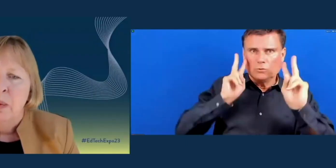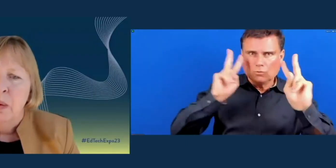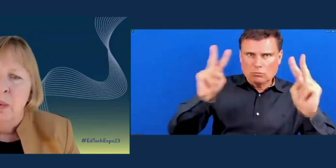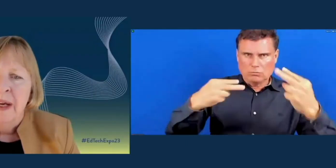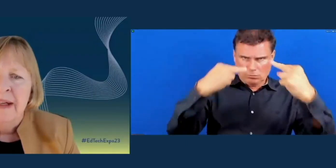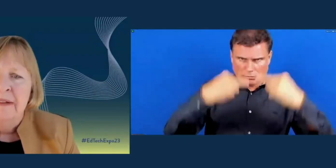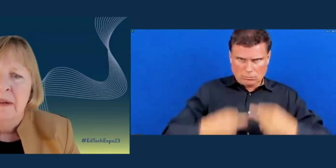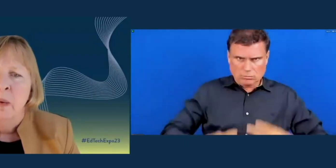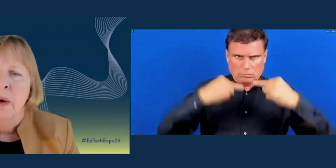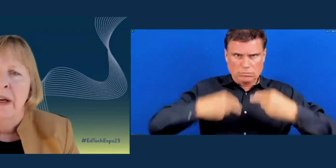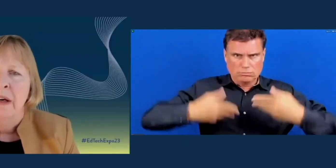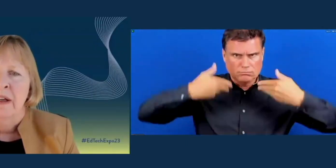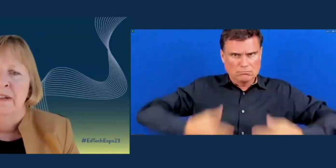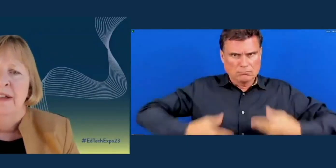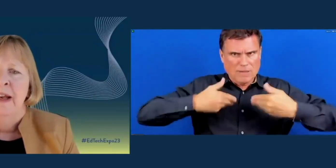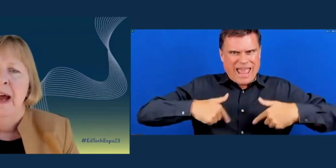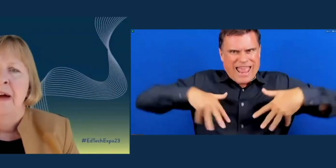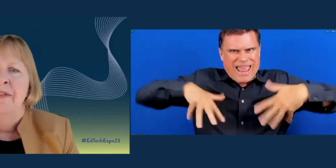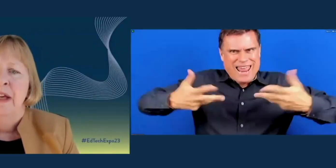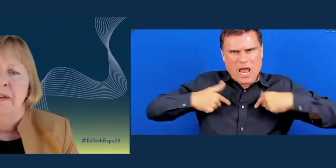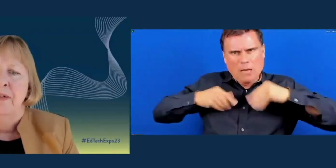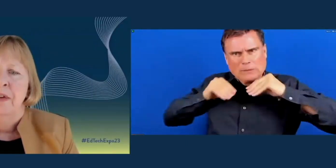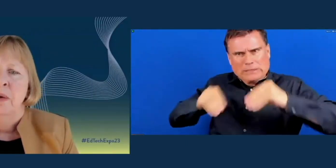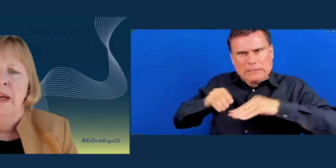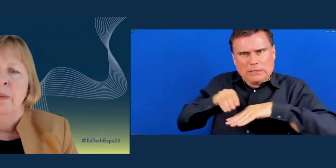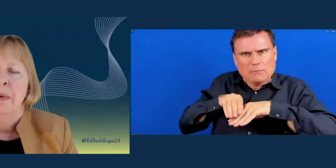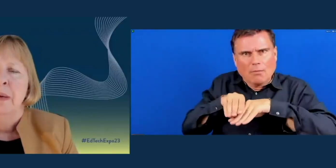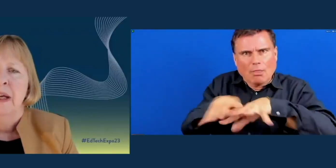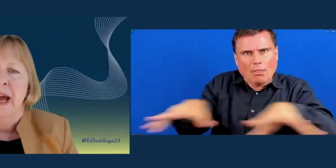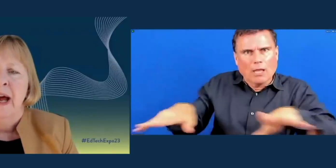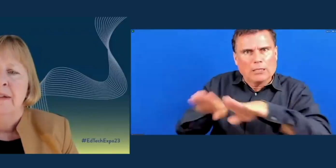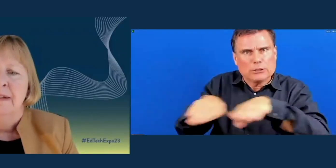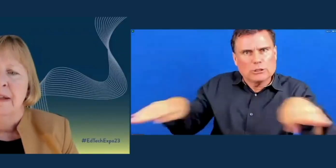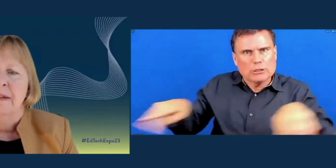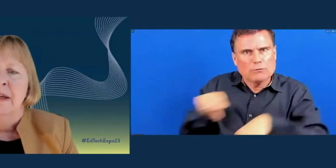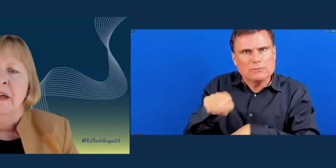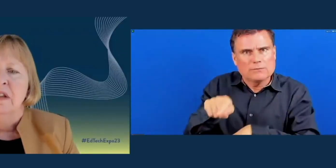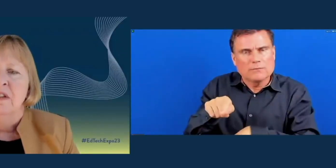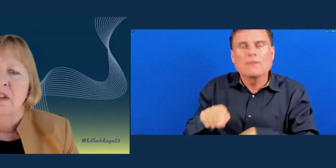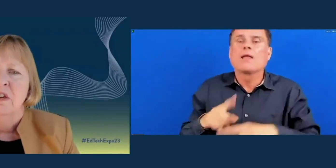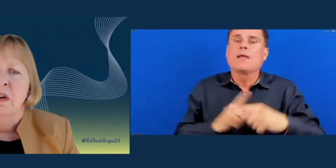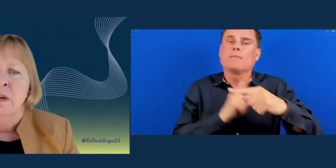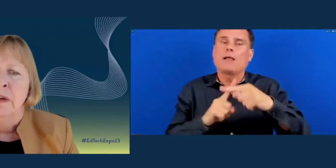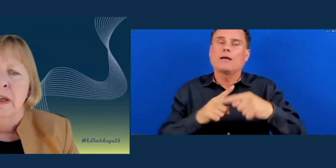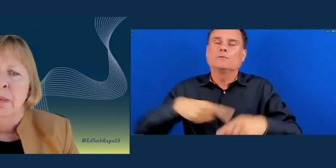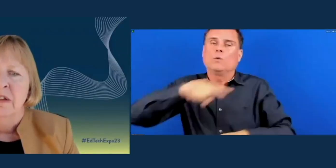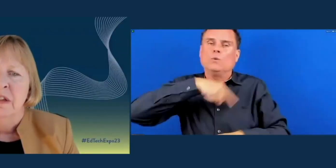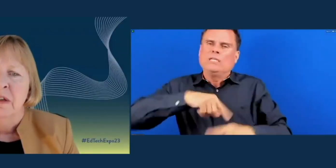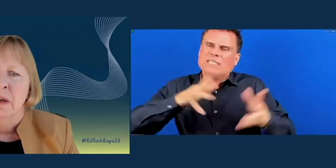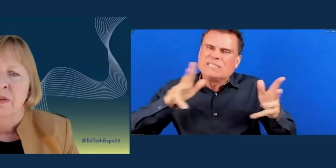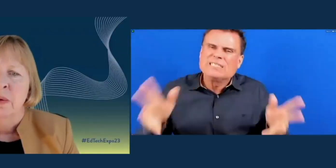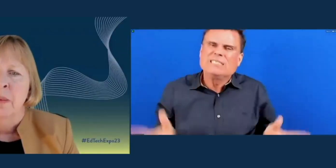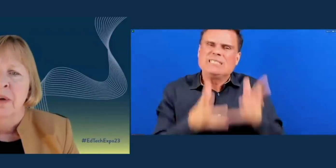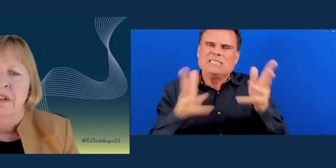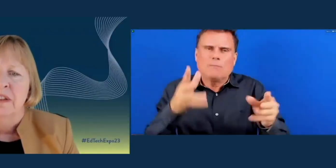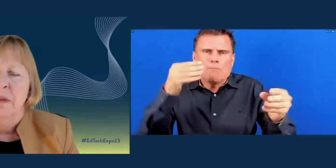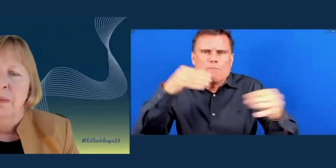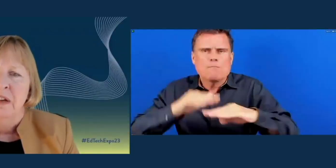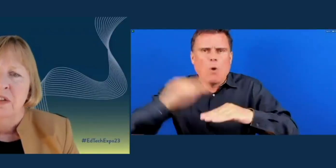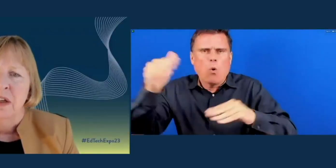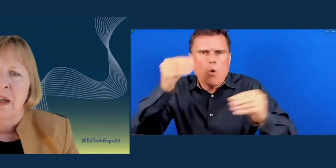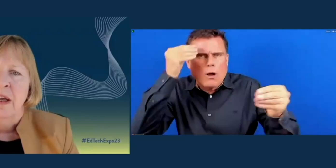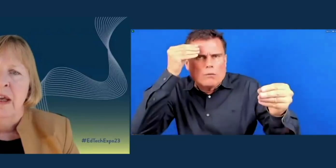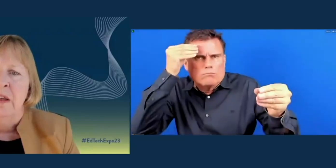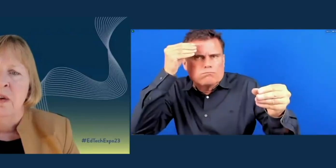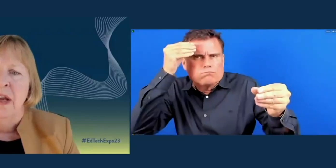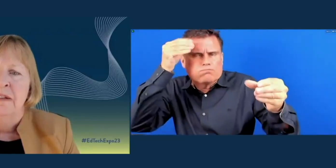finally, we will raise awareness and advocate for greater public access to digital learning materials through our